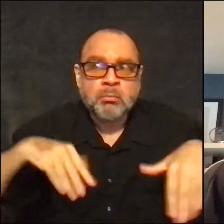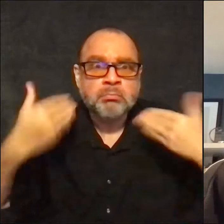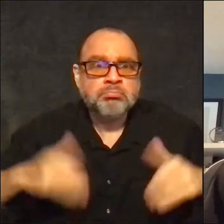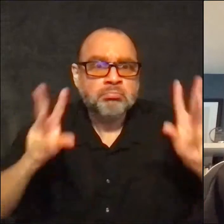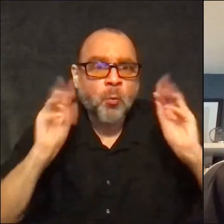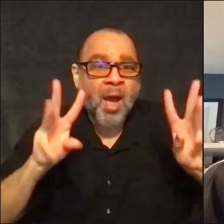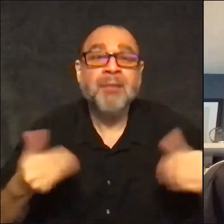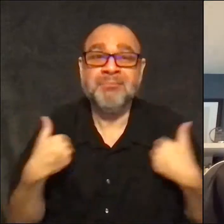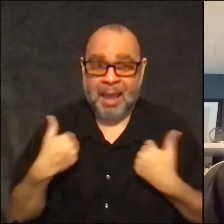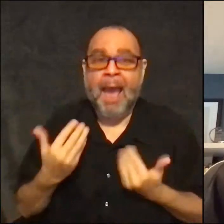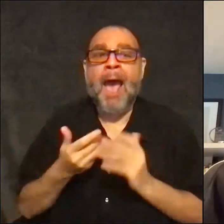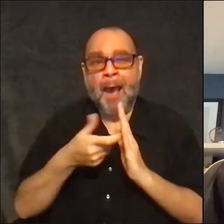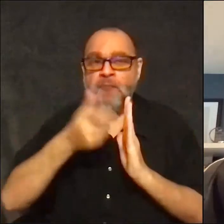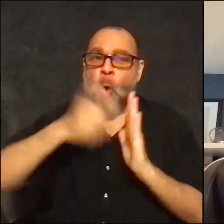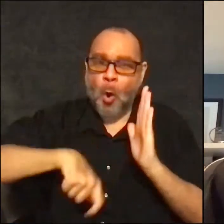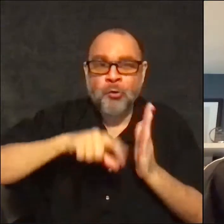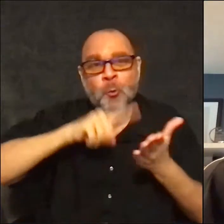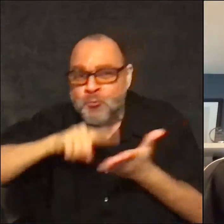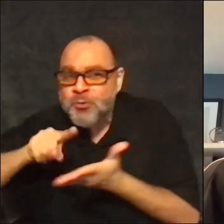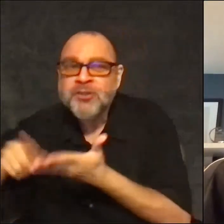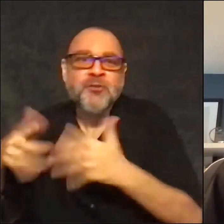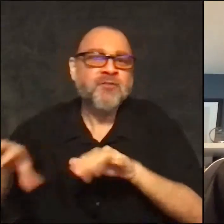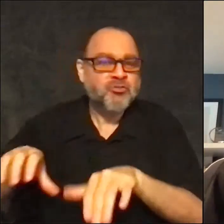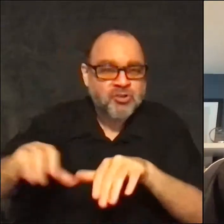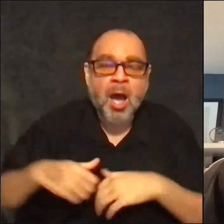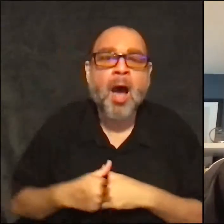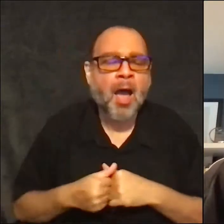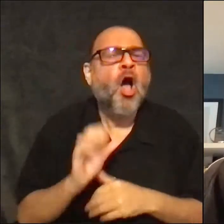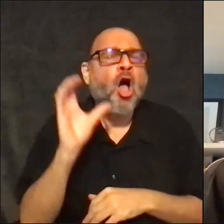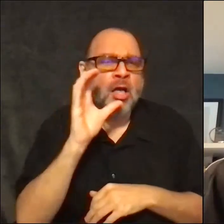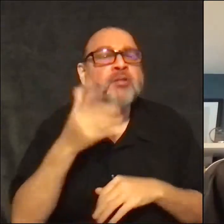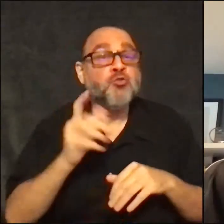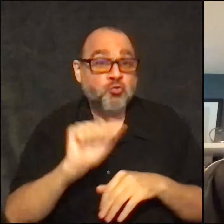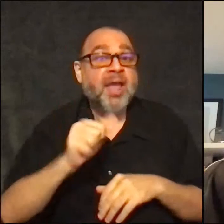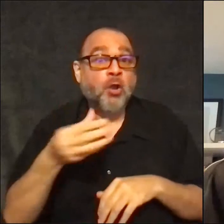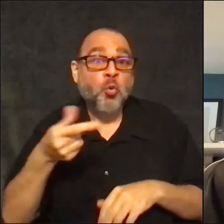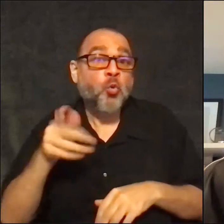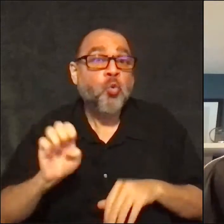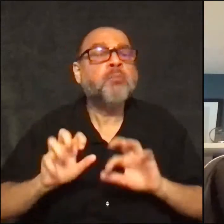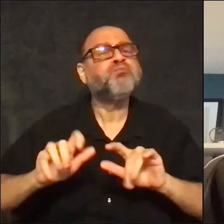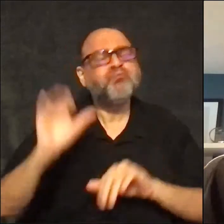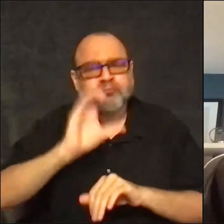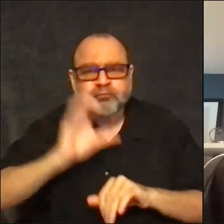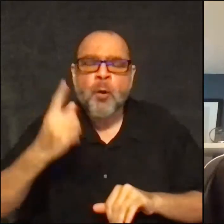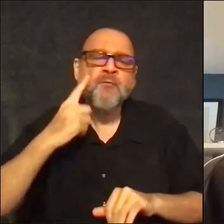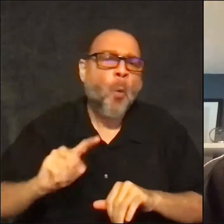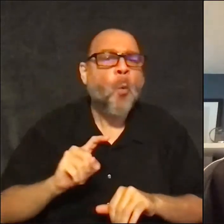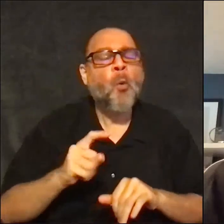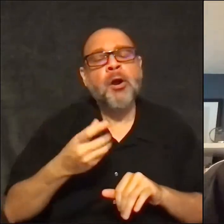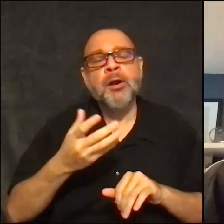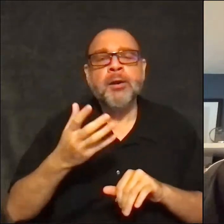the cost of code switching and then look for the Harvard Business Review article as a starting point. It's the one that talks about